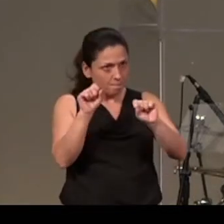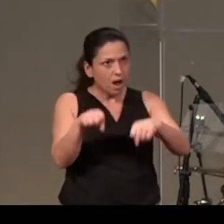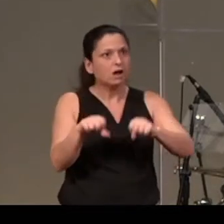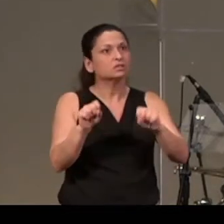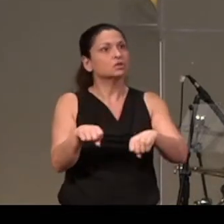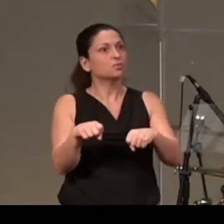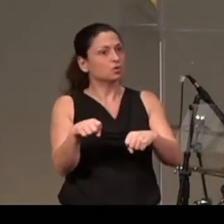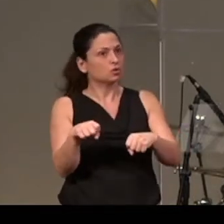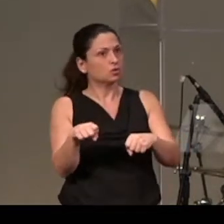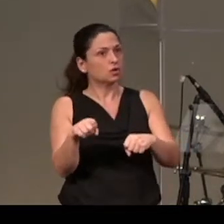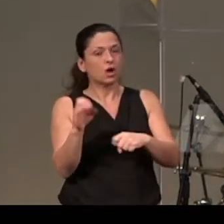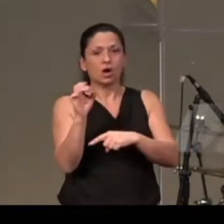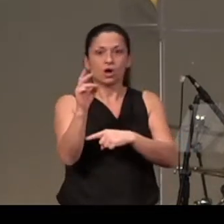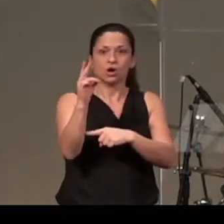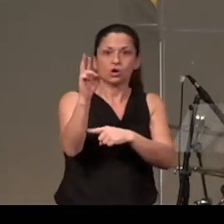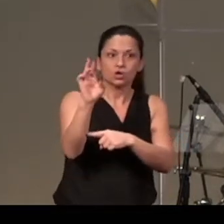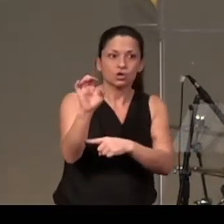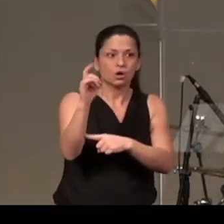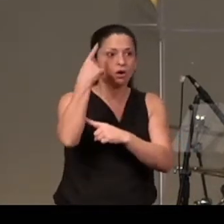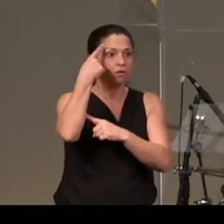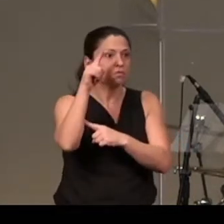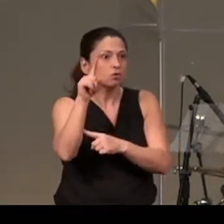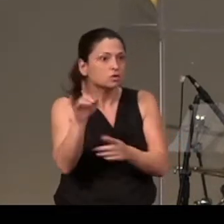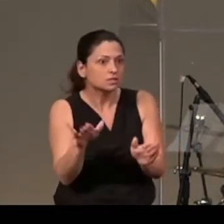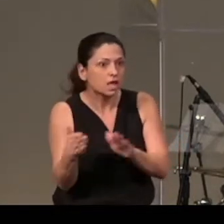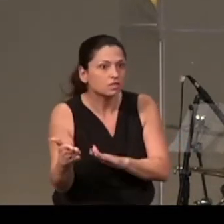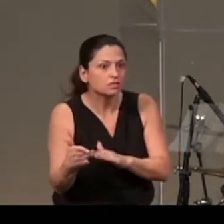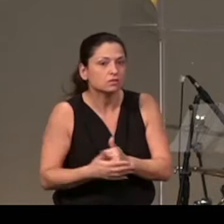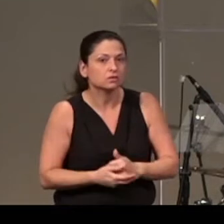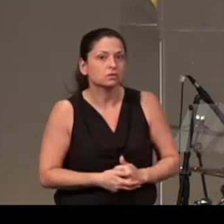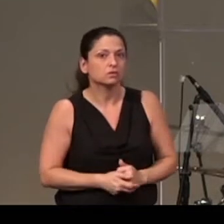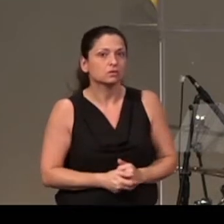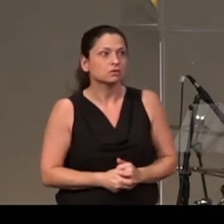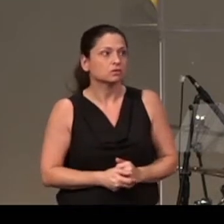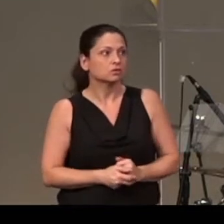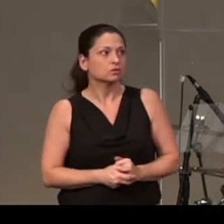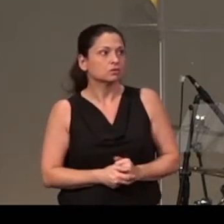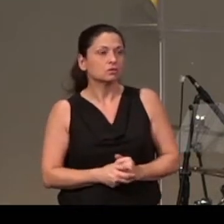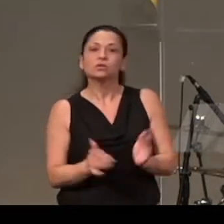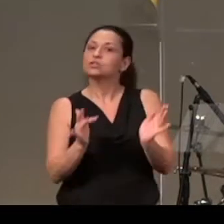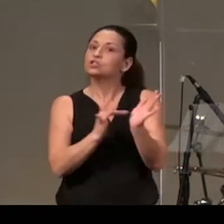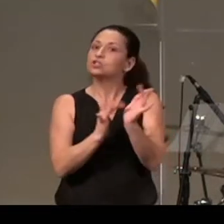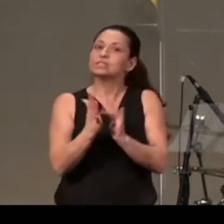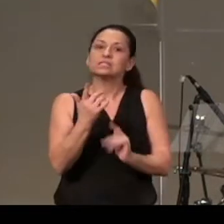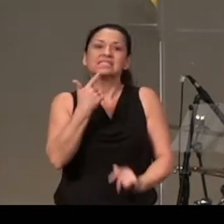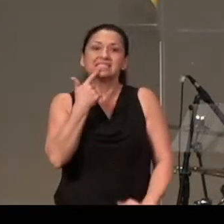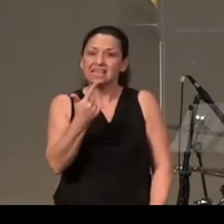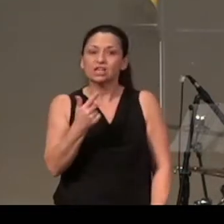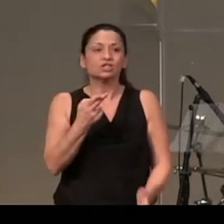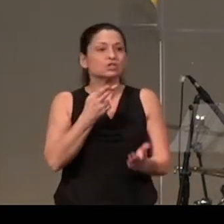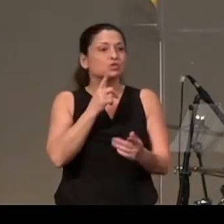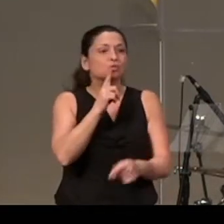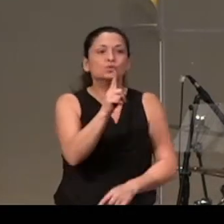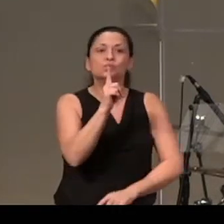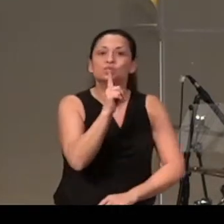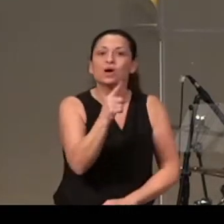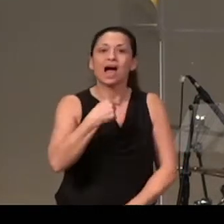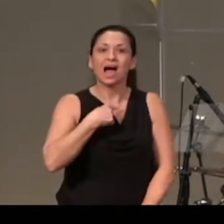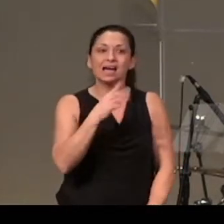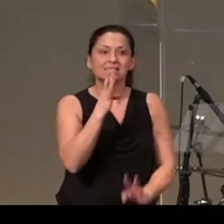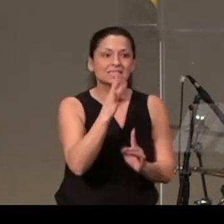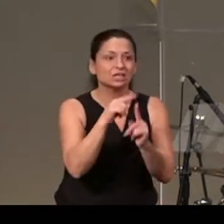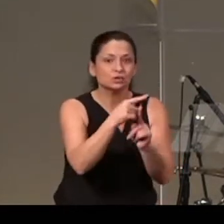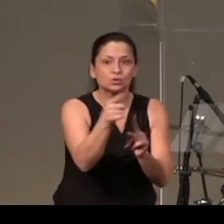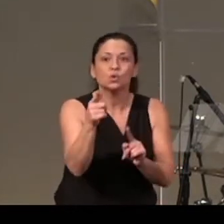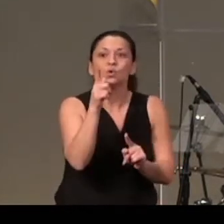be a cure for death? Jesus said, truly, truly, I say to you, he who